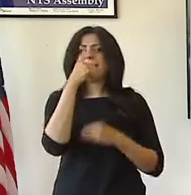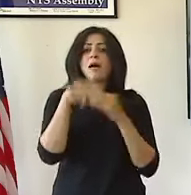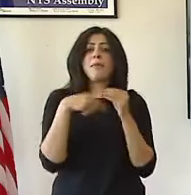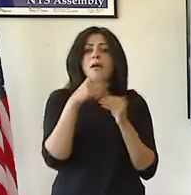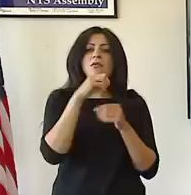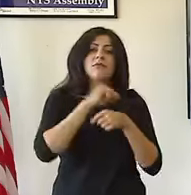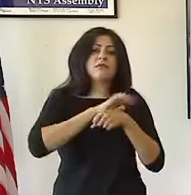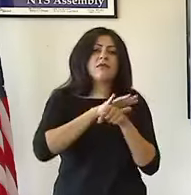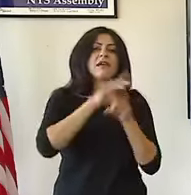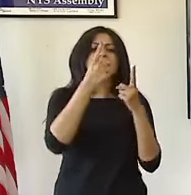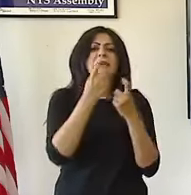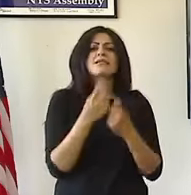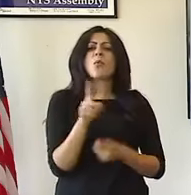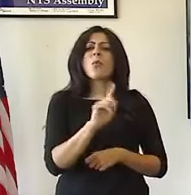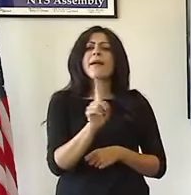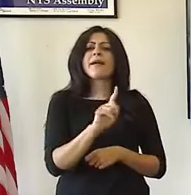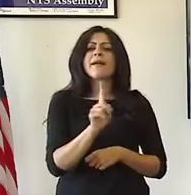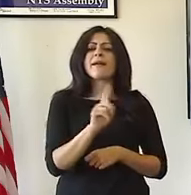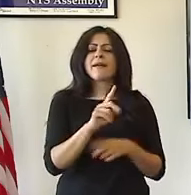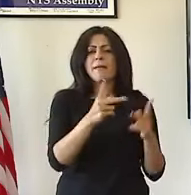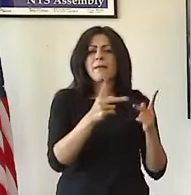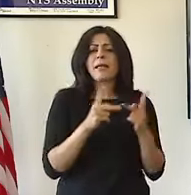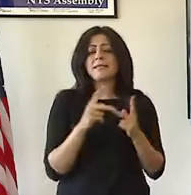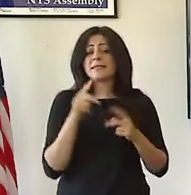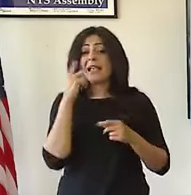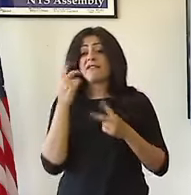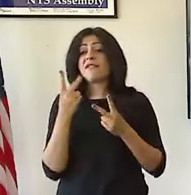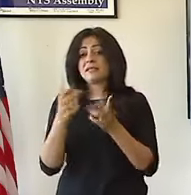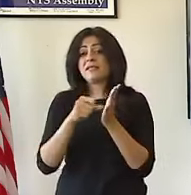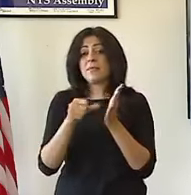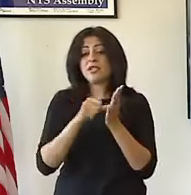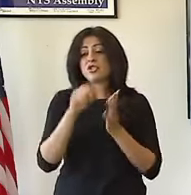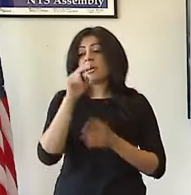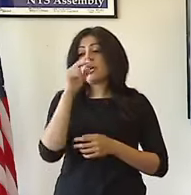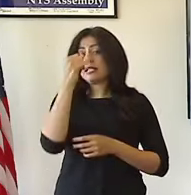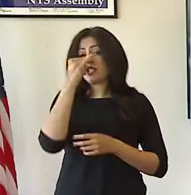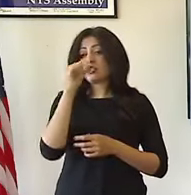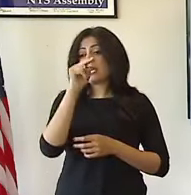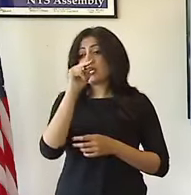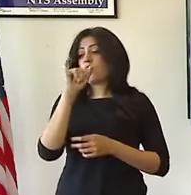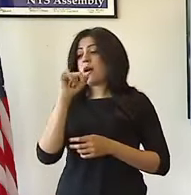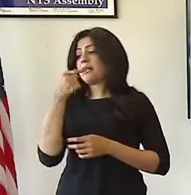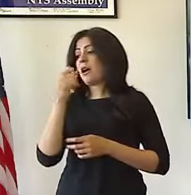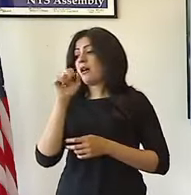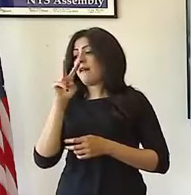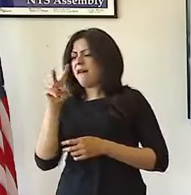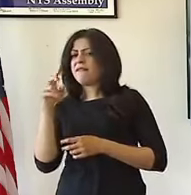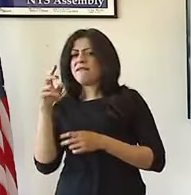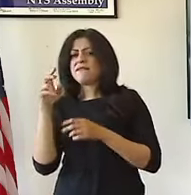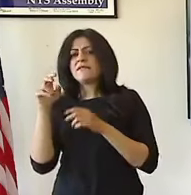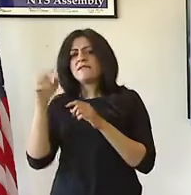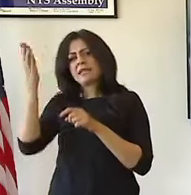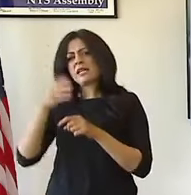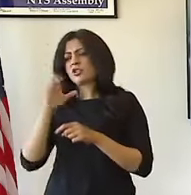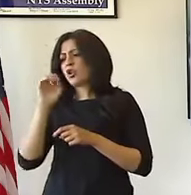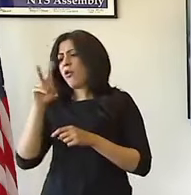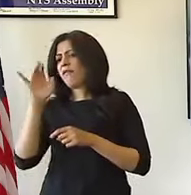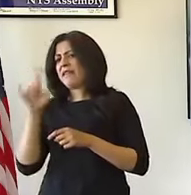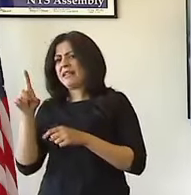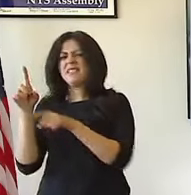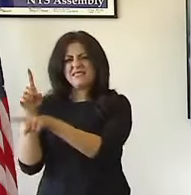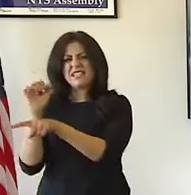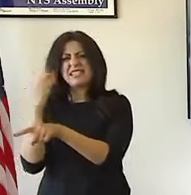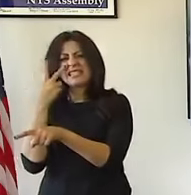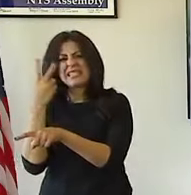If you visit duchessny.gov and you go to COVID resources, you'll see the testing opportunities, including a link to